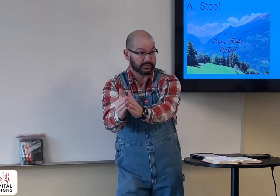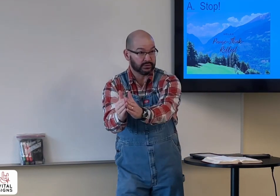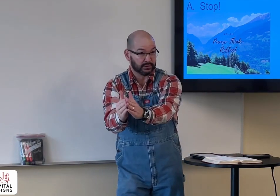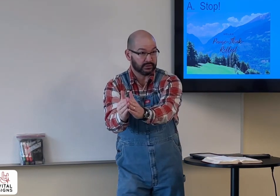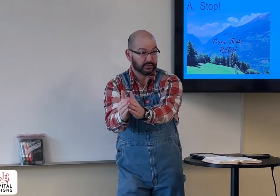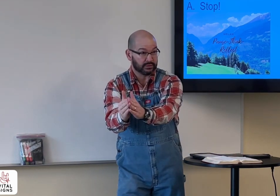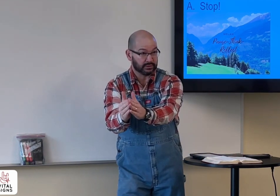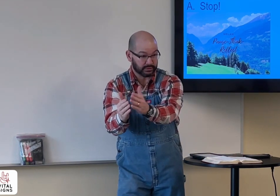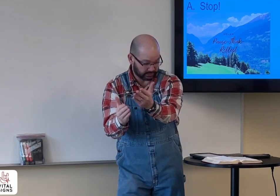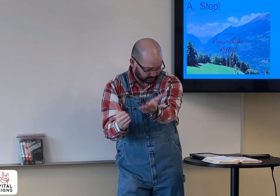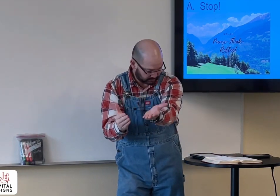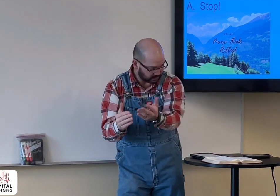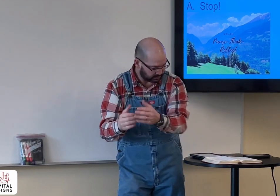That's the tabernacle.